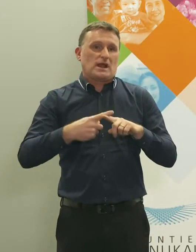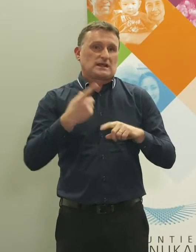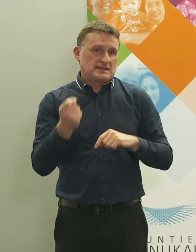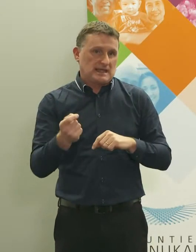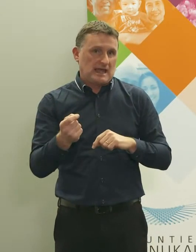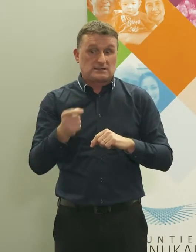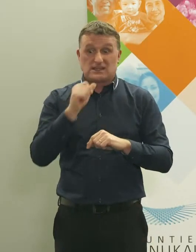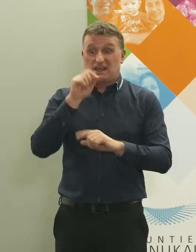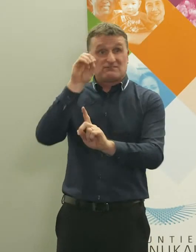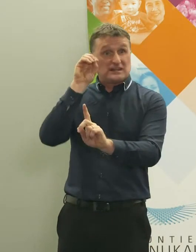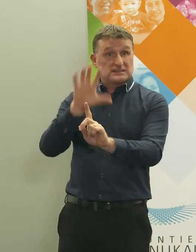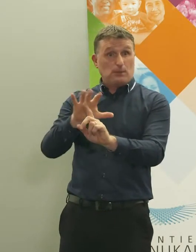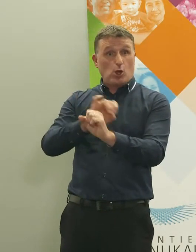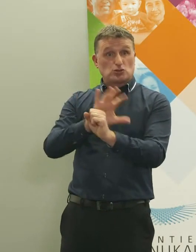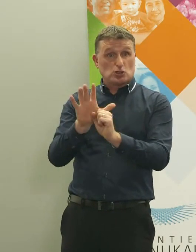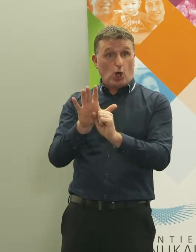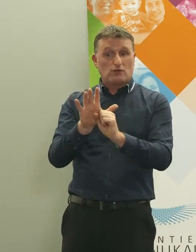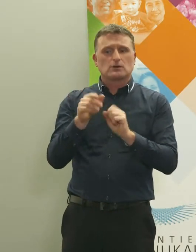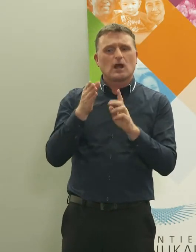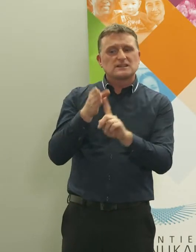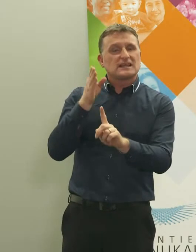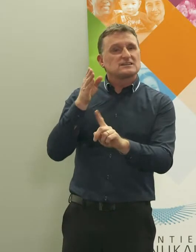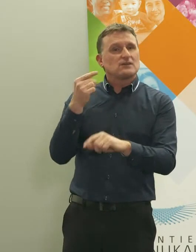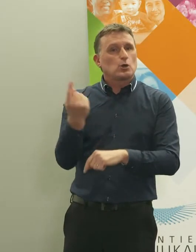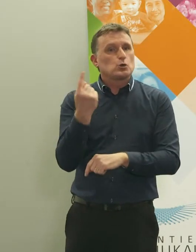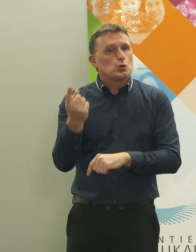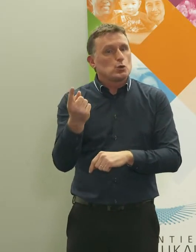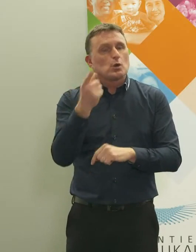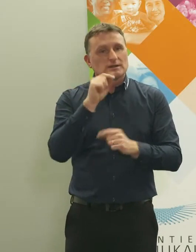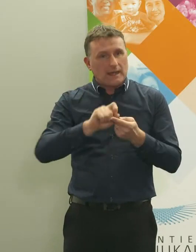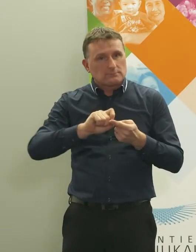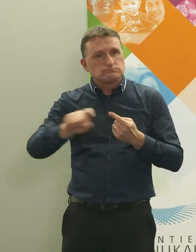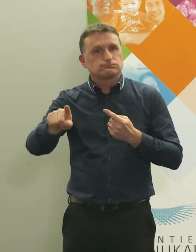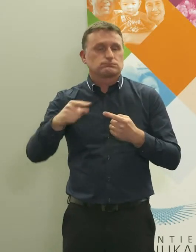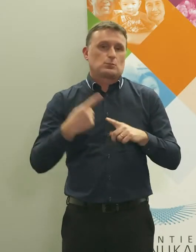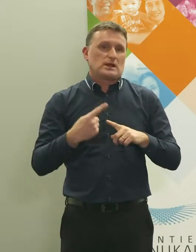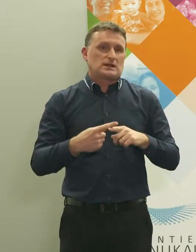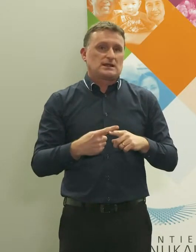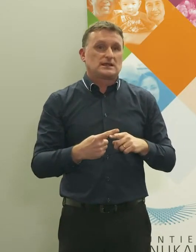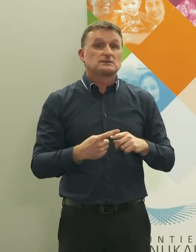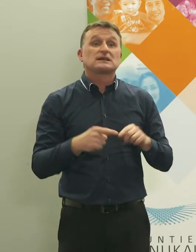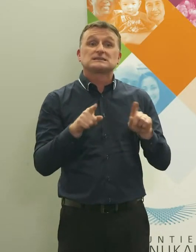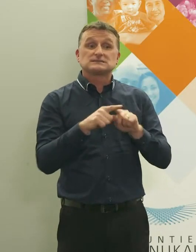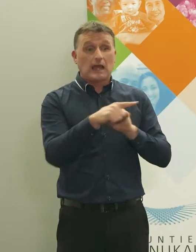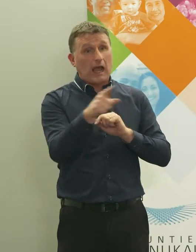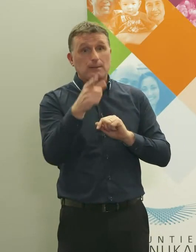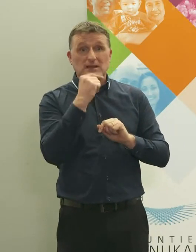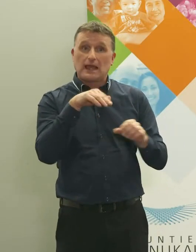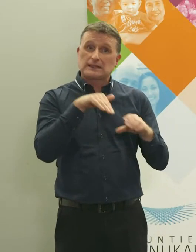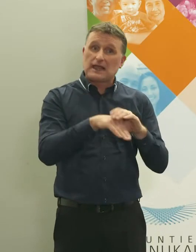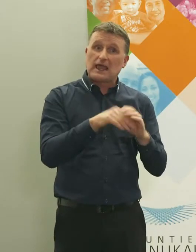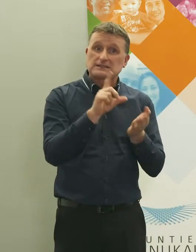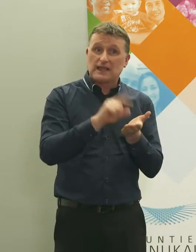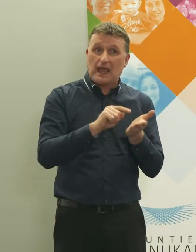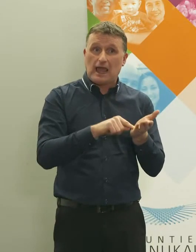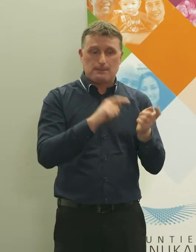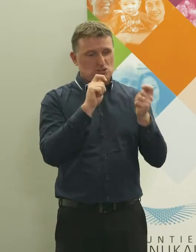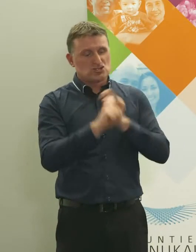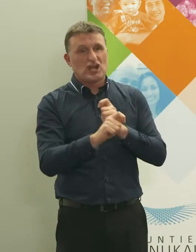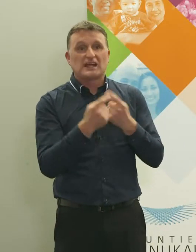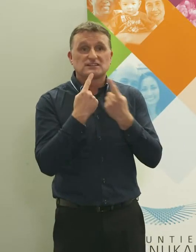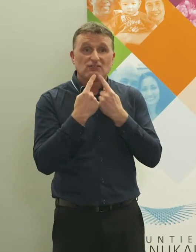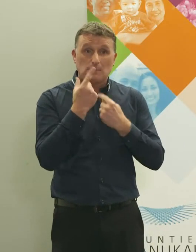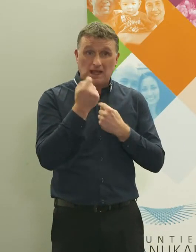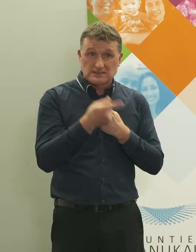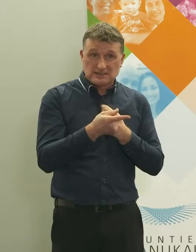exposure to COVID-19. We're allowing people to edit their digital diary entries, and also to save their national health number